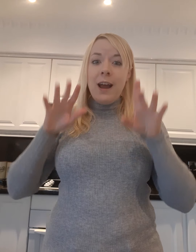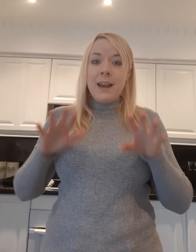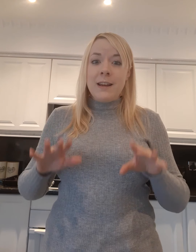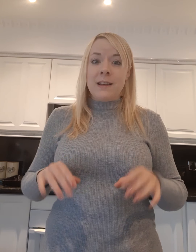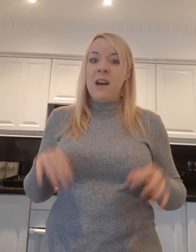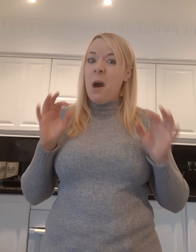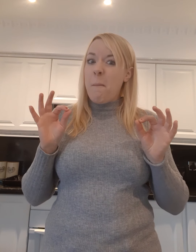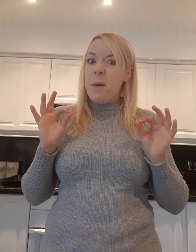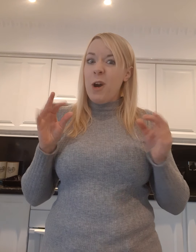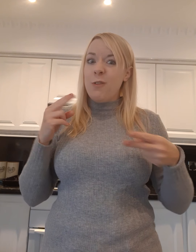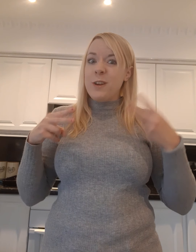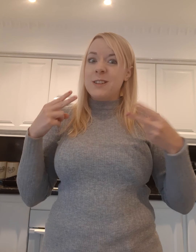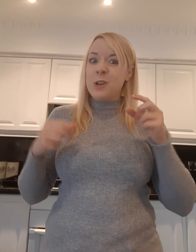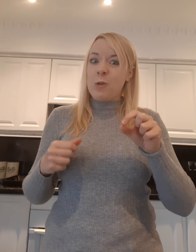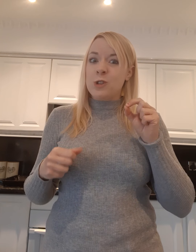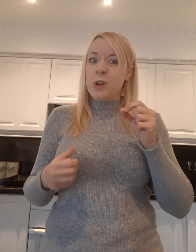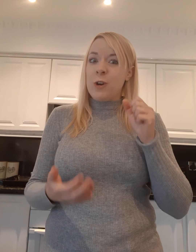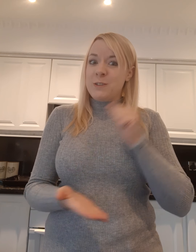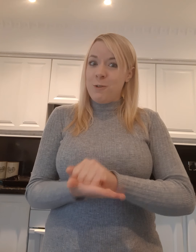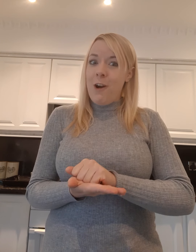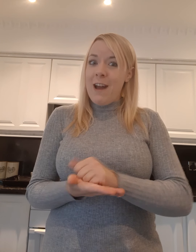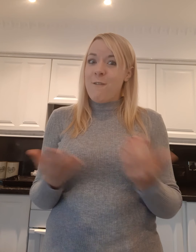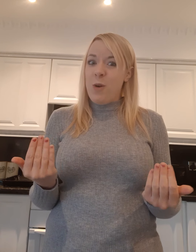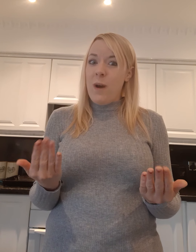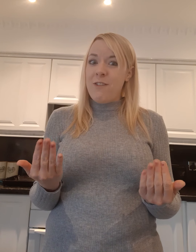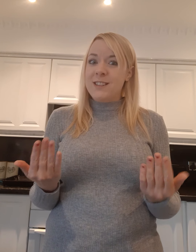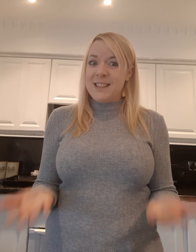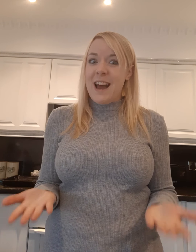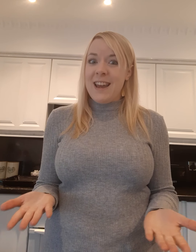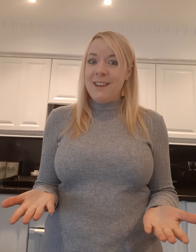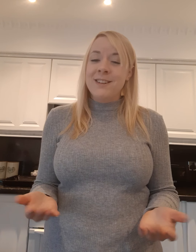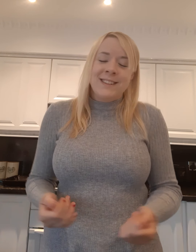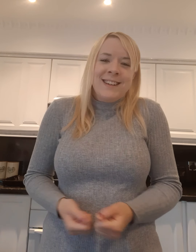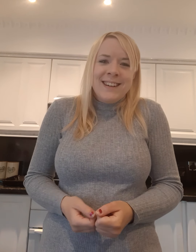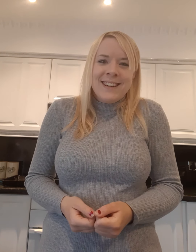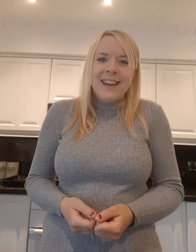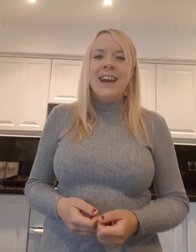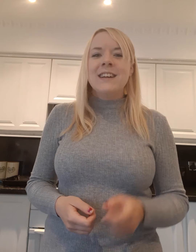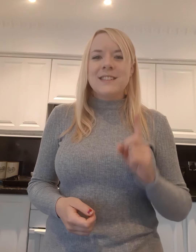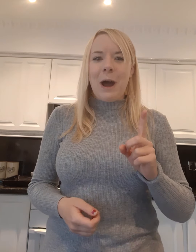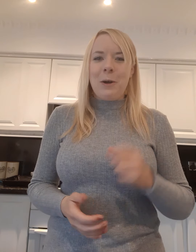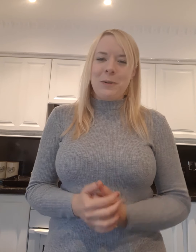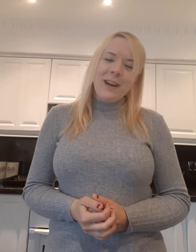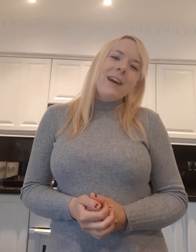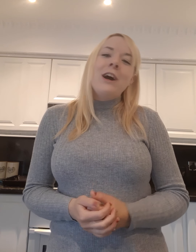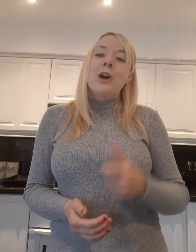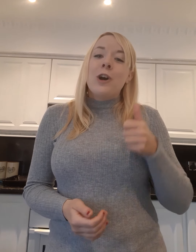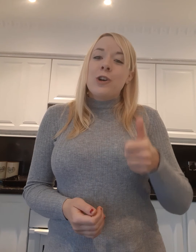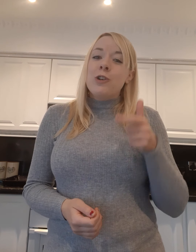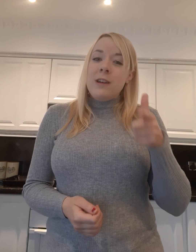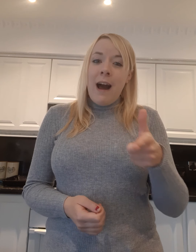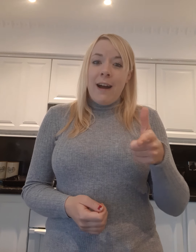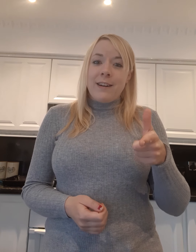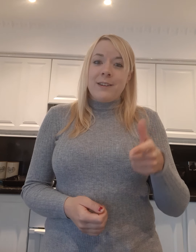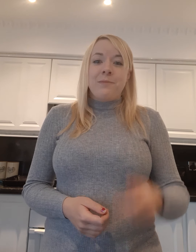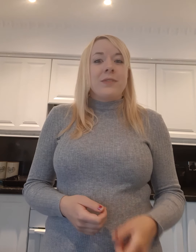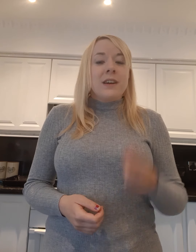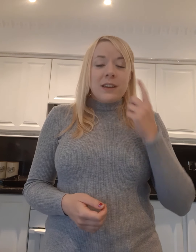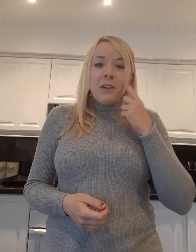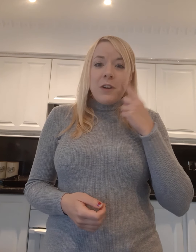Rain. Perfect song choice, right, for the weather today? So, good luck. Give it a